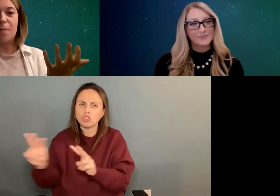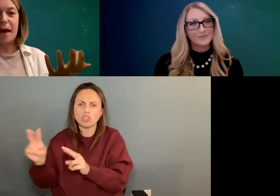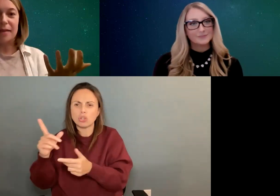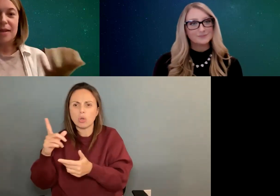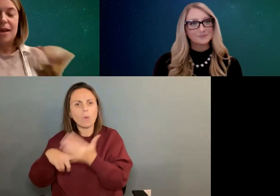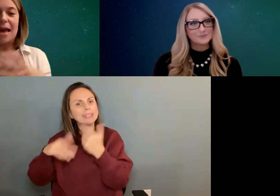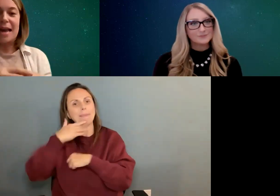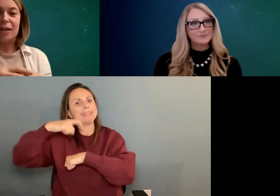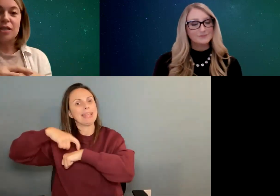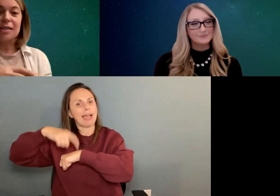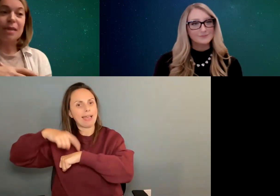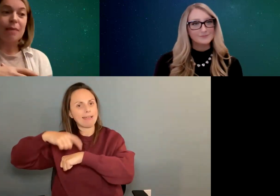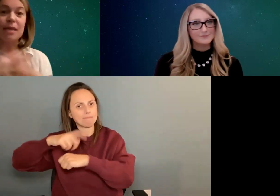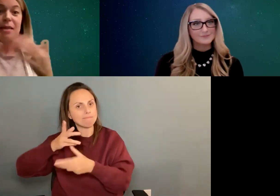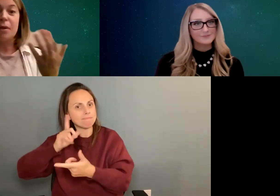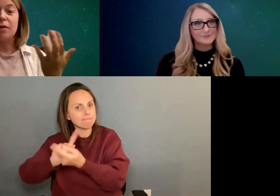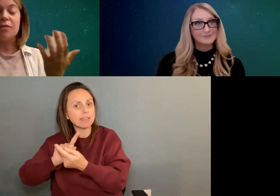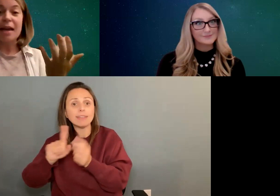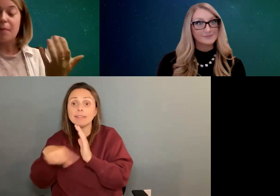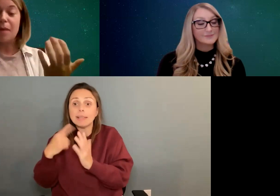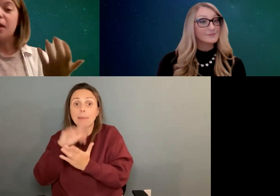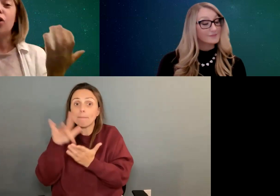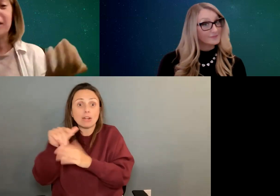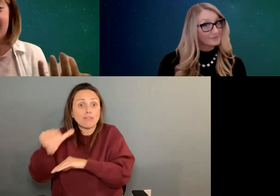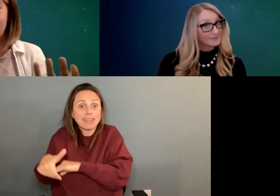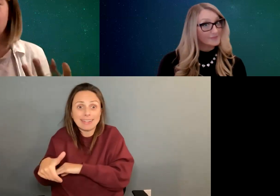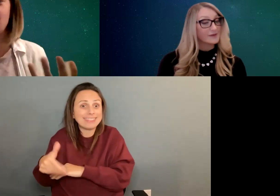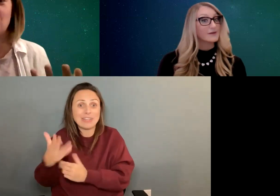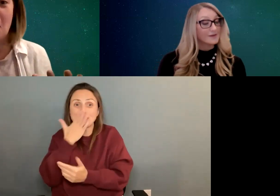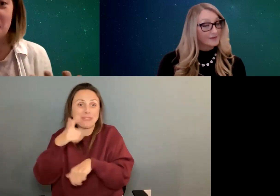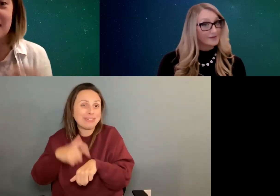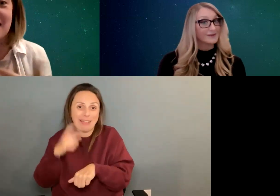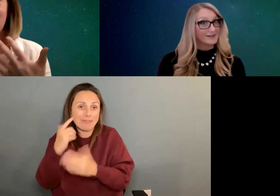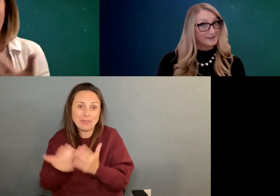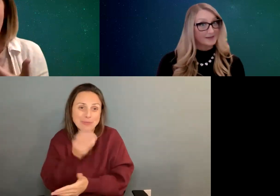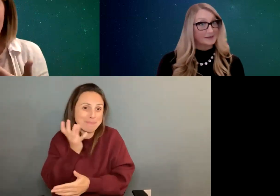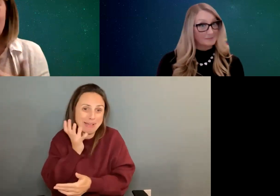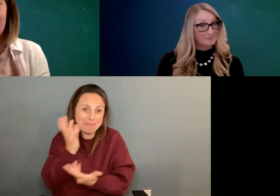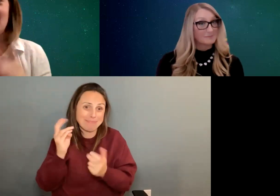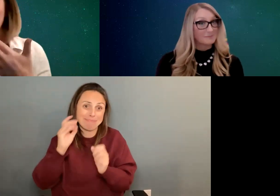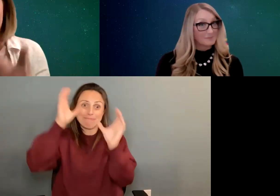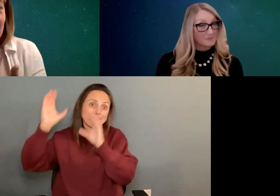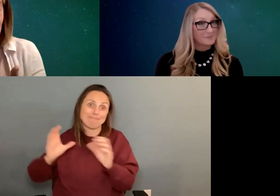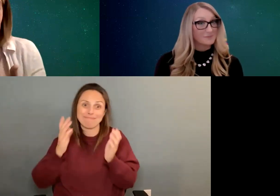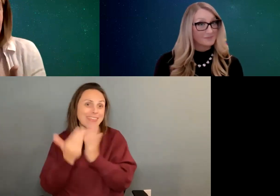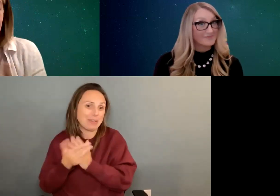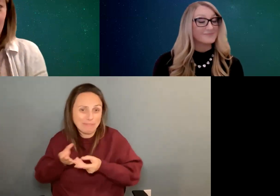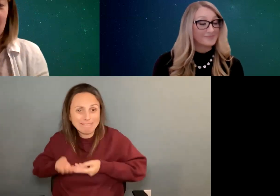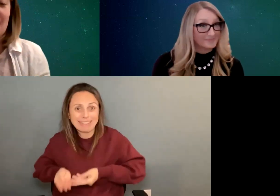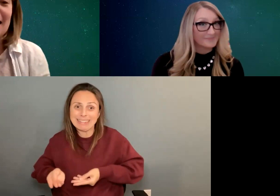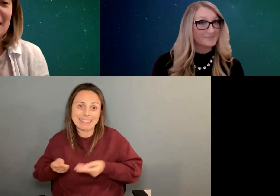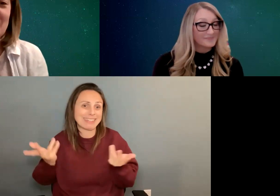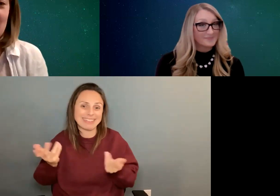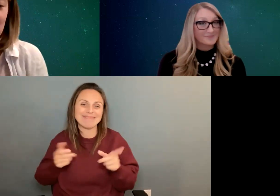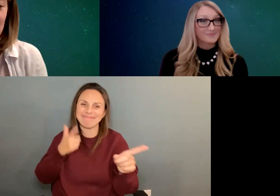time would be best. And actually, sometimes in the middle of the night might be a good time for new moms that are up and feeding, for